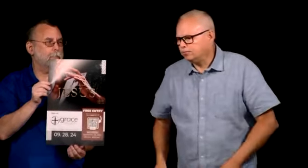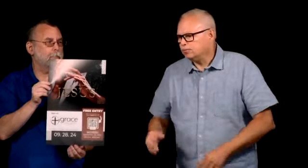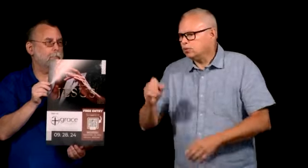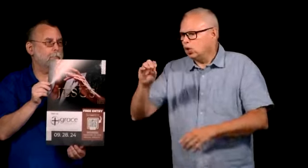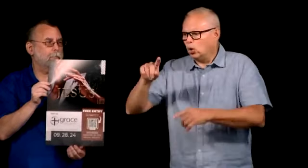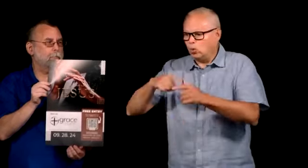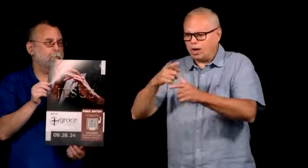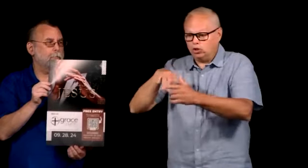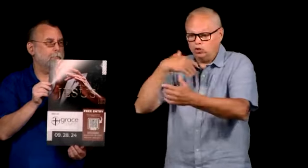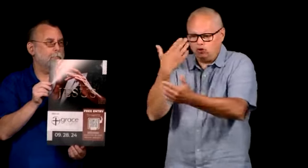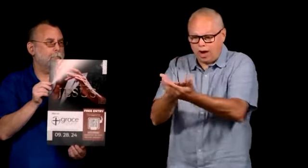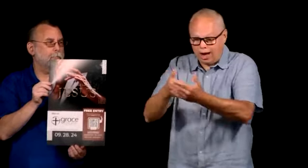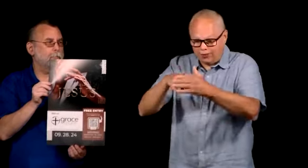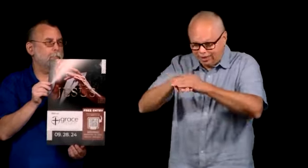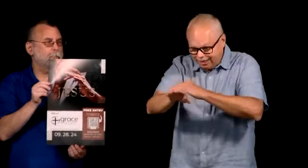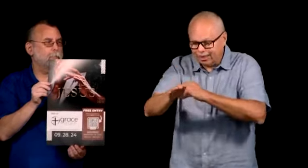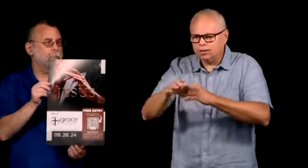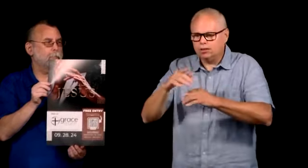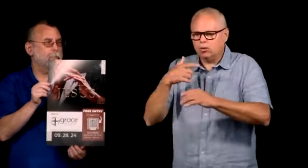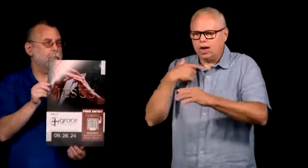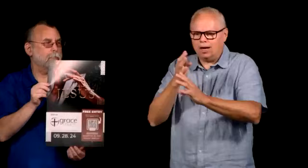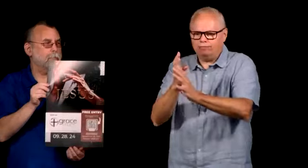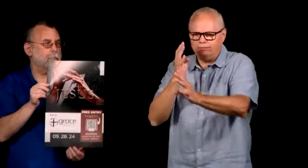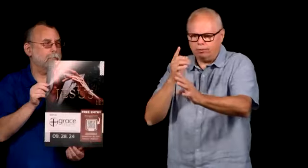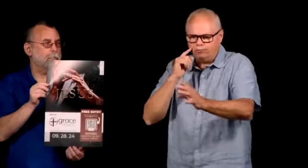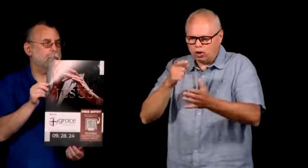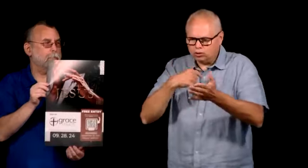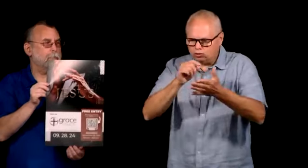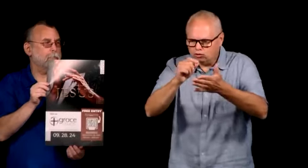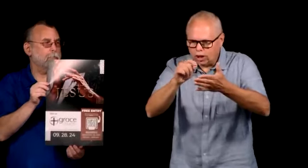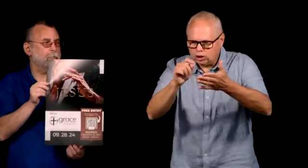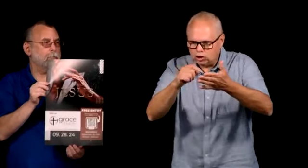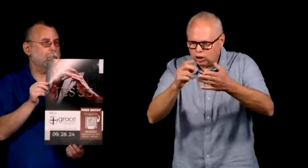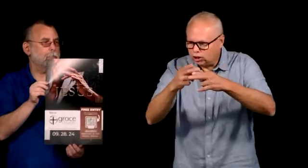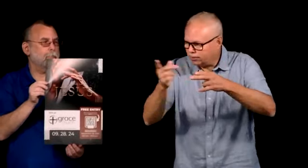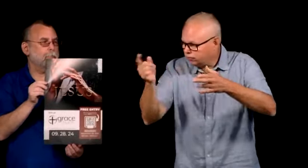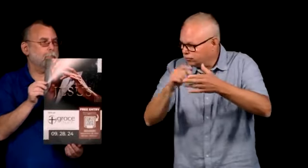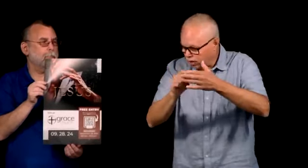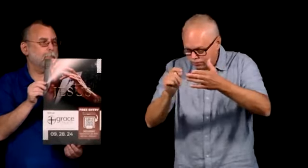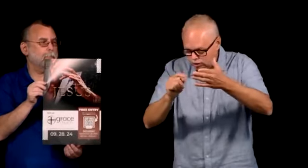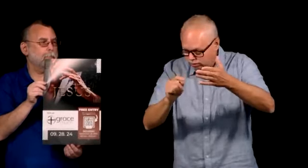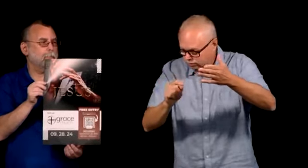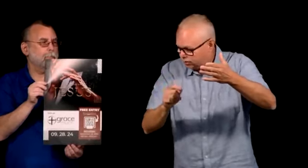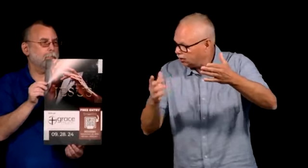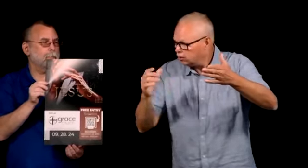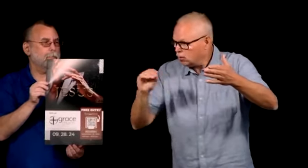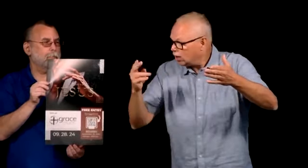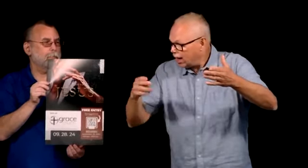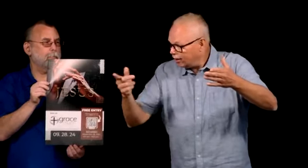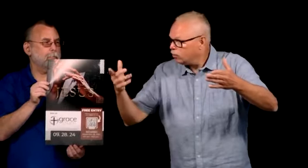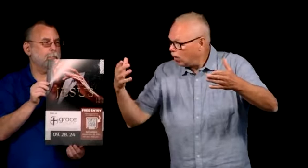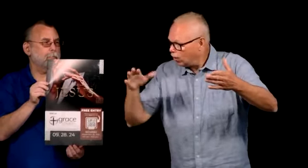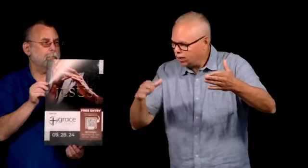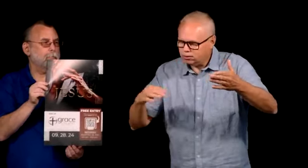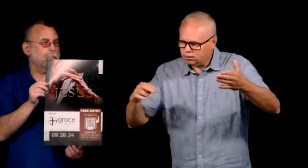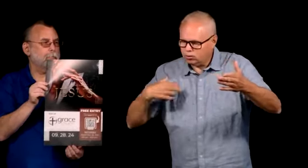definitely be able to lead you where to go. Once you arrive, you'll get in and get in line to check your name off the registration. If you